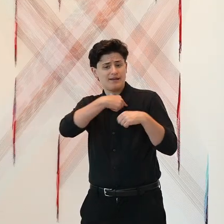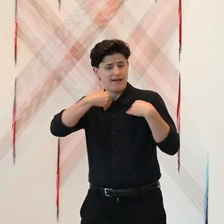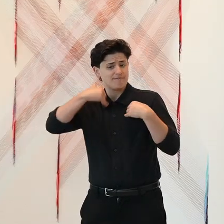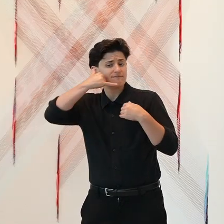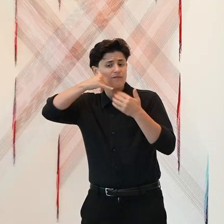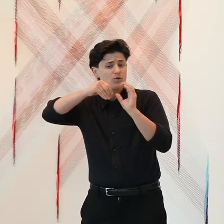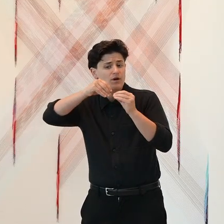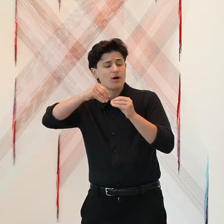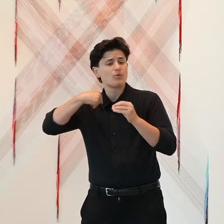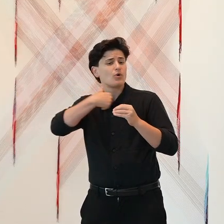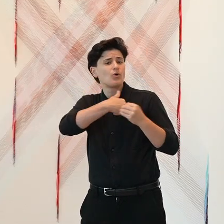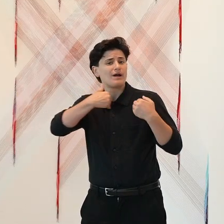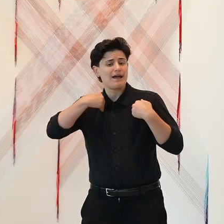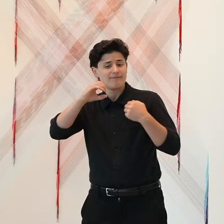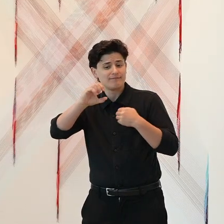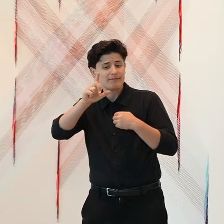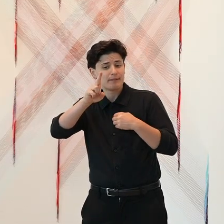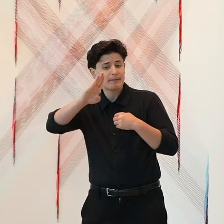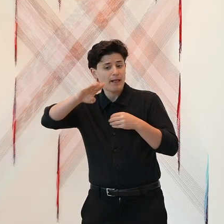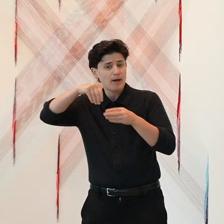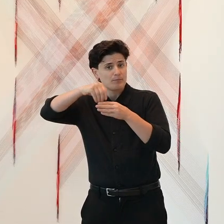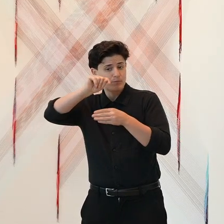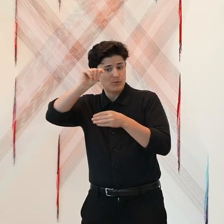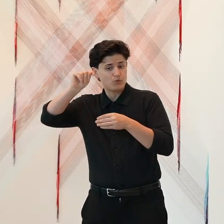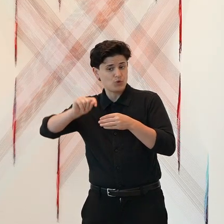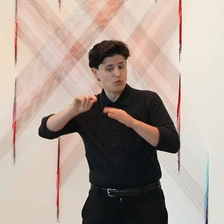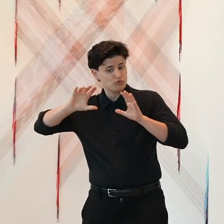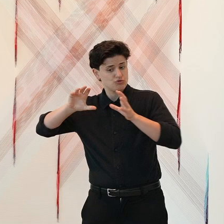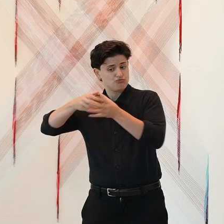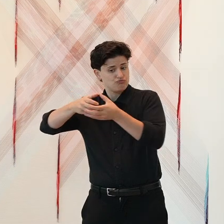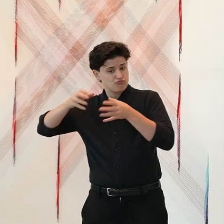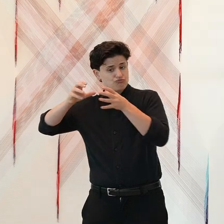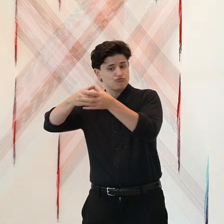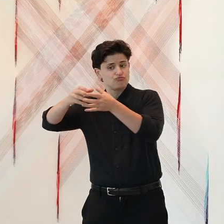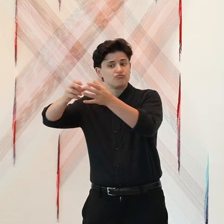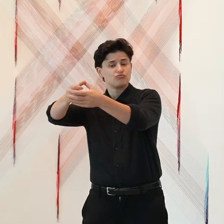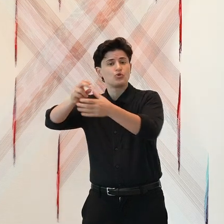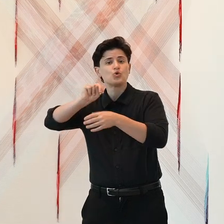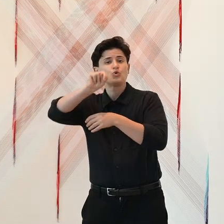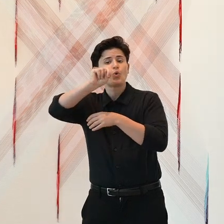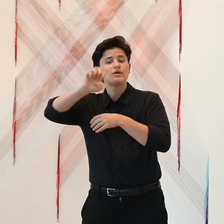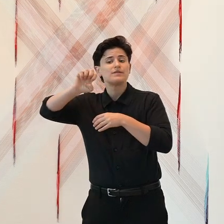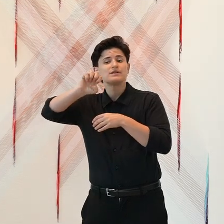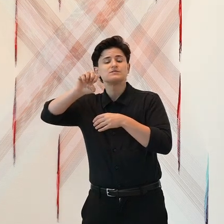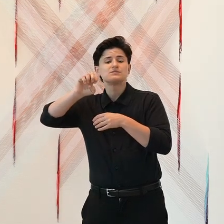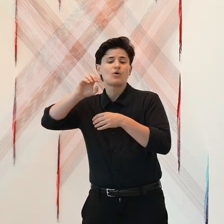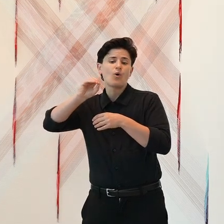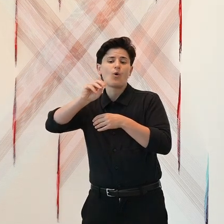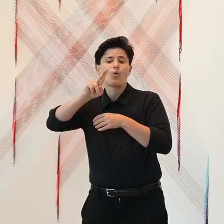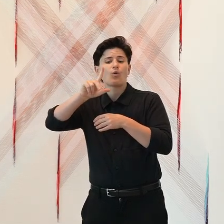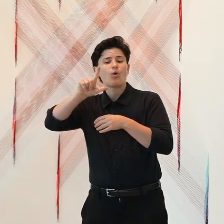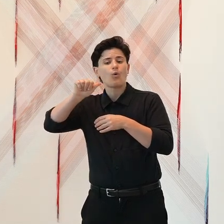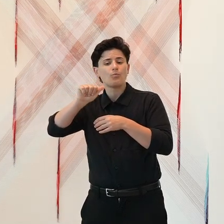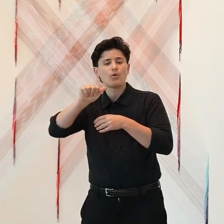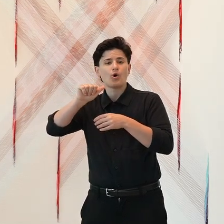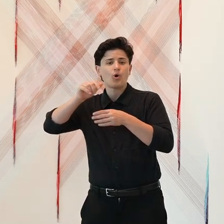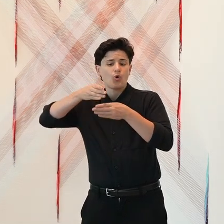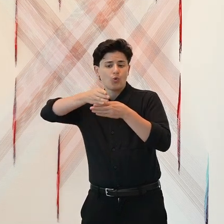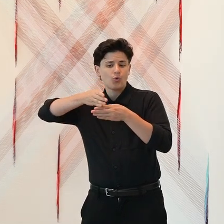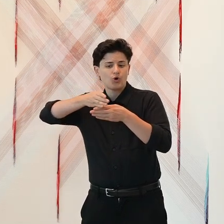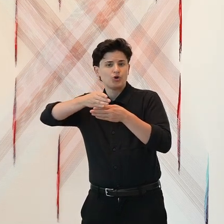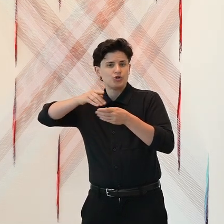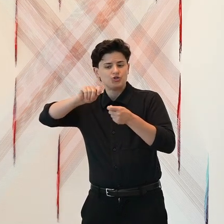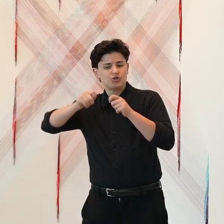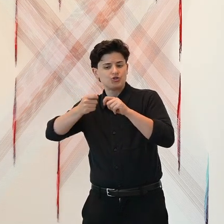club in Tulsa, Northeast Oklahoma Wood Turners, and we've got a